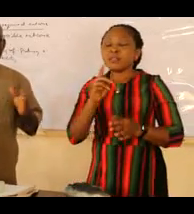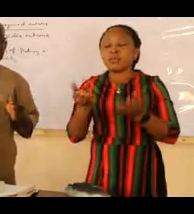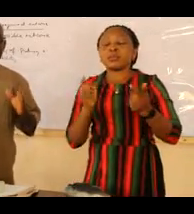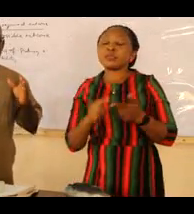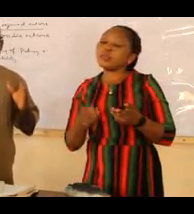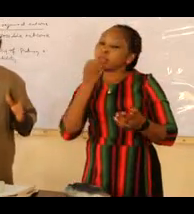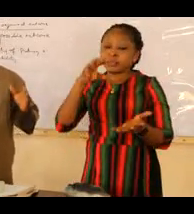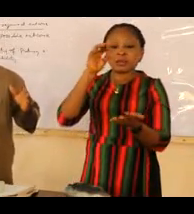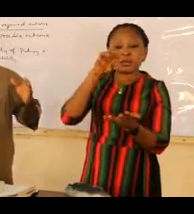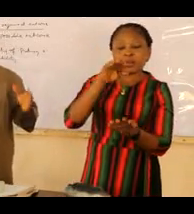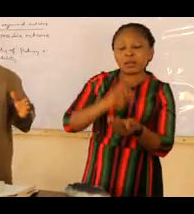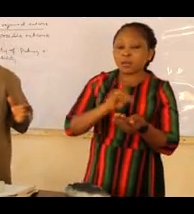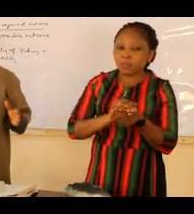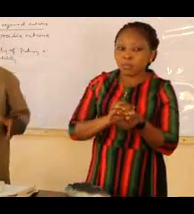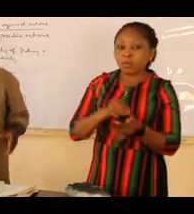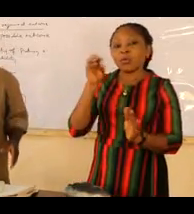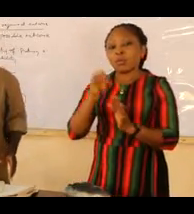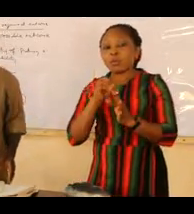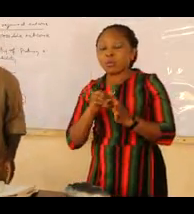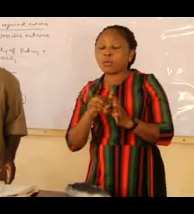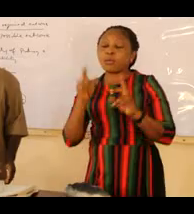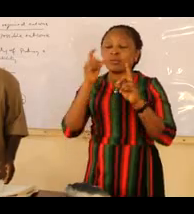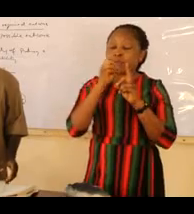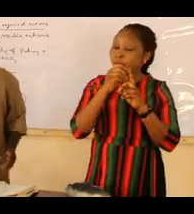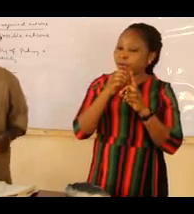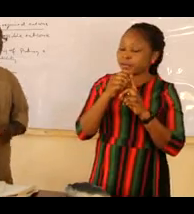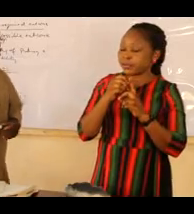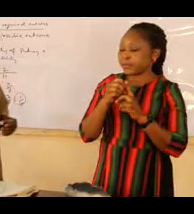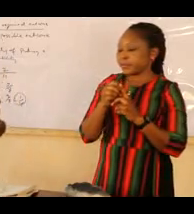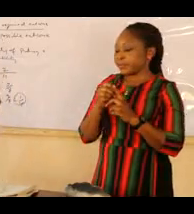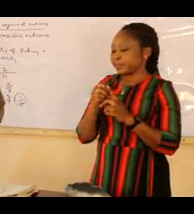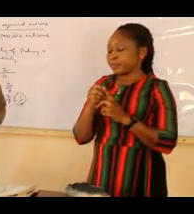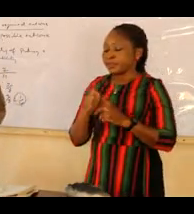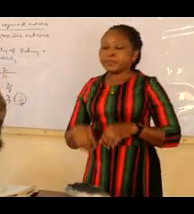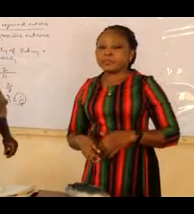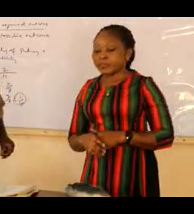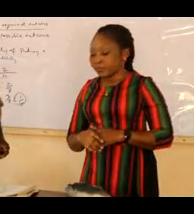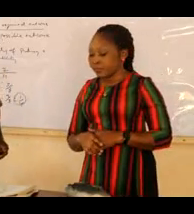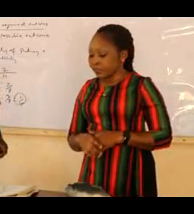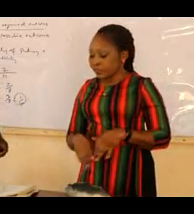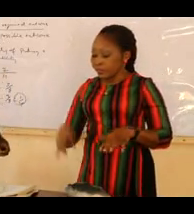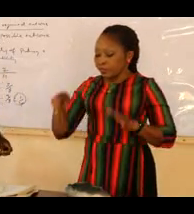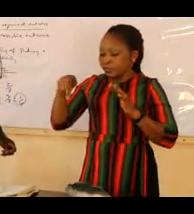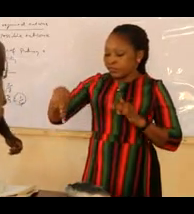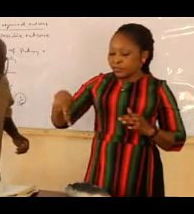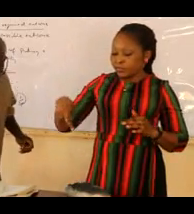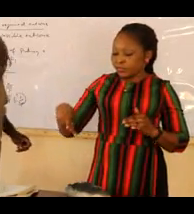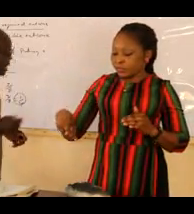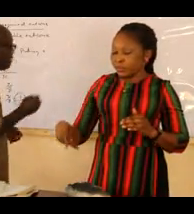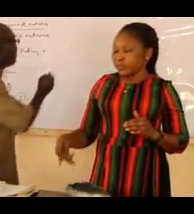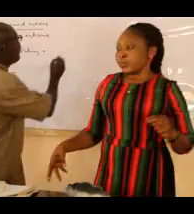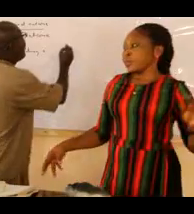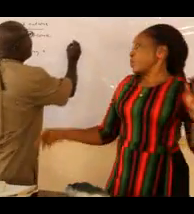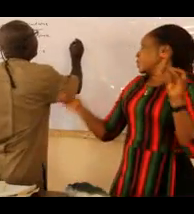I've explained mutually exclusive events. Then you add it up, which means P total